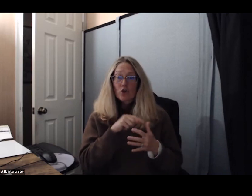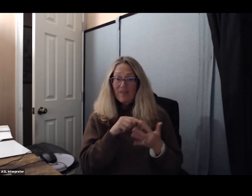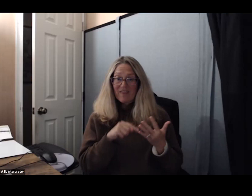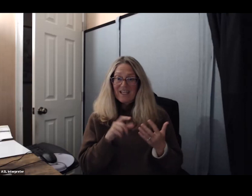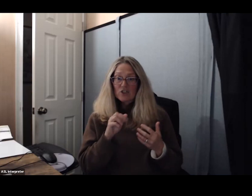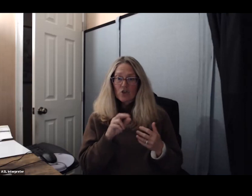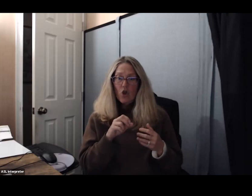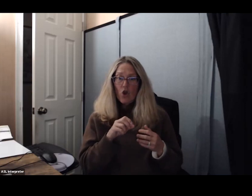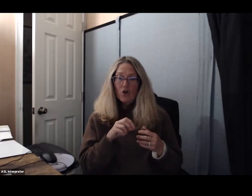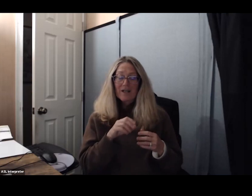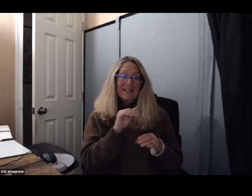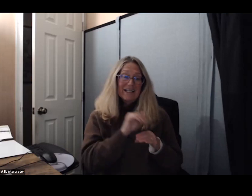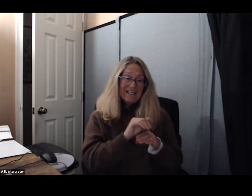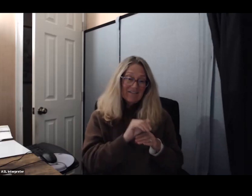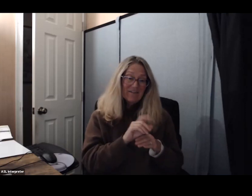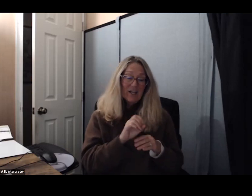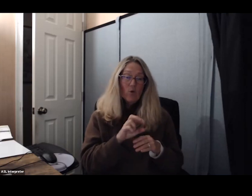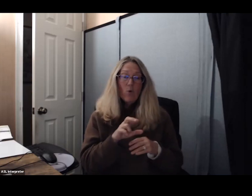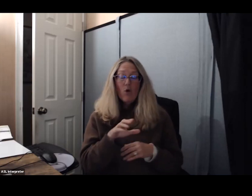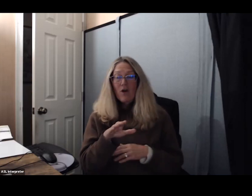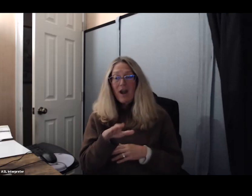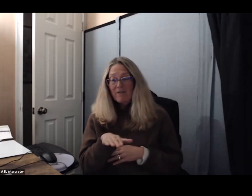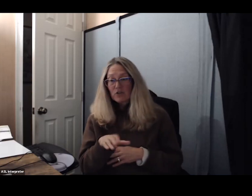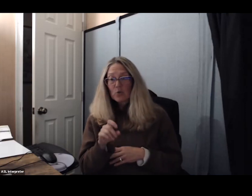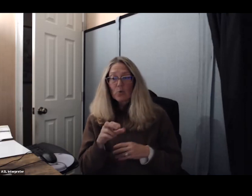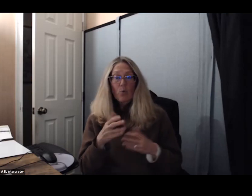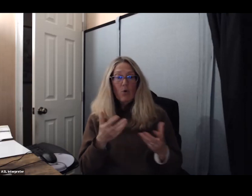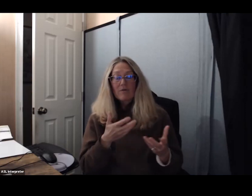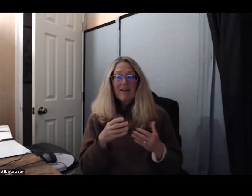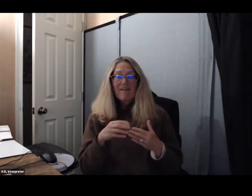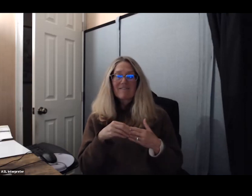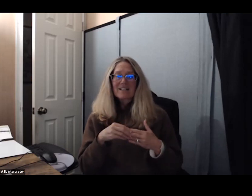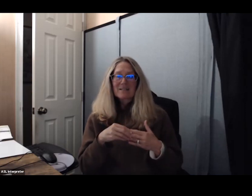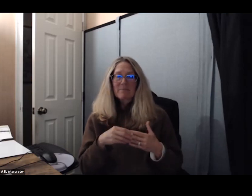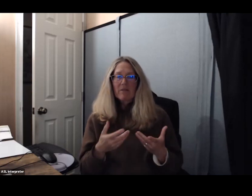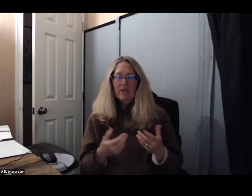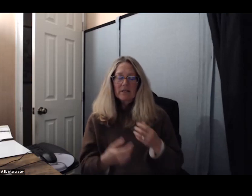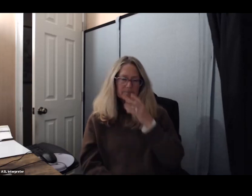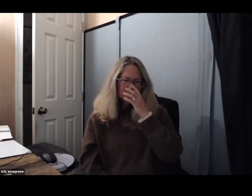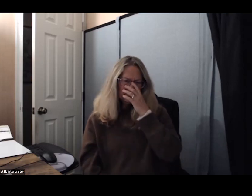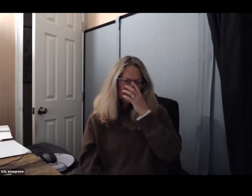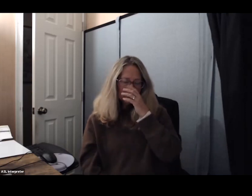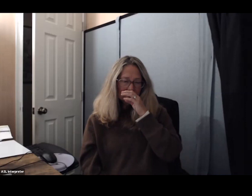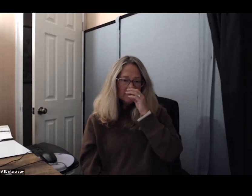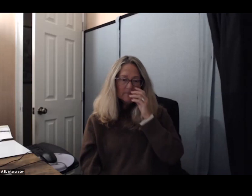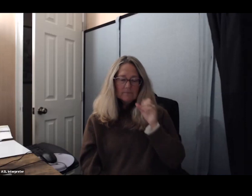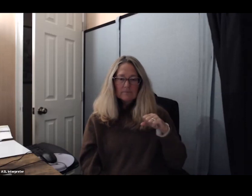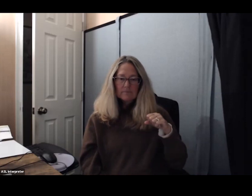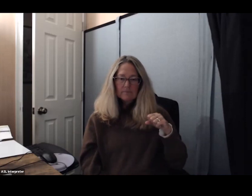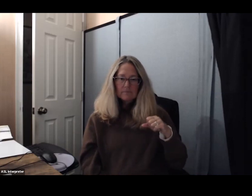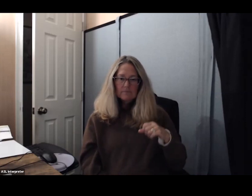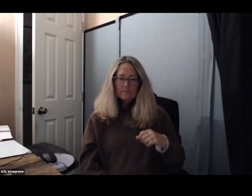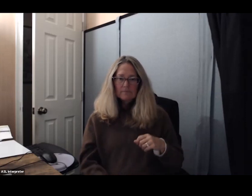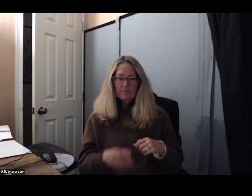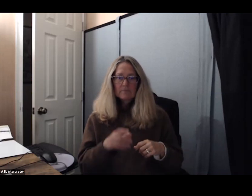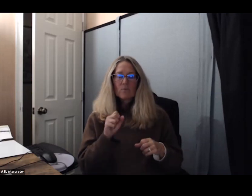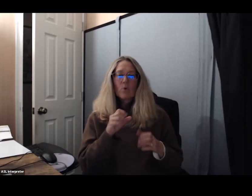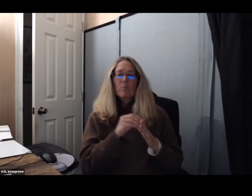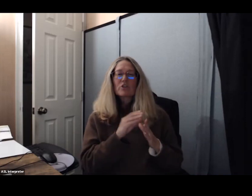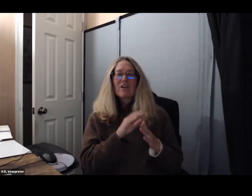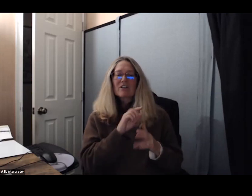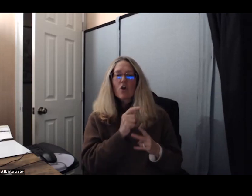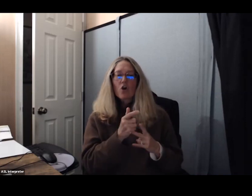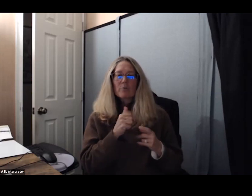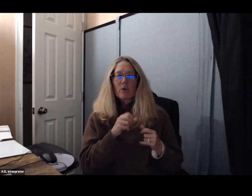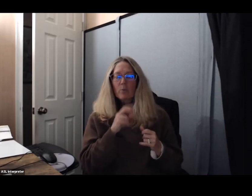that it needs to be in the evening, or is there some, flexibility? Yeah. So, okay, we can maybe put you down as an alternate there, Bill, but we'll